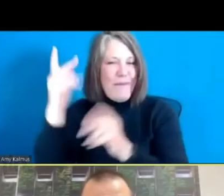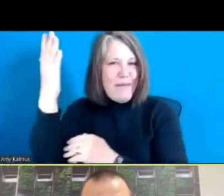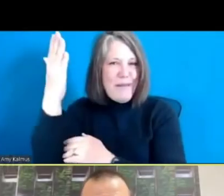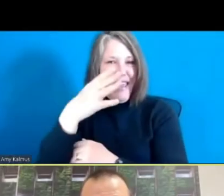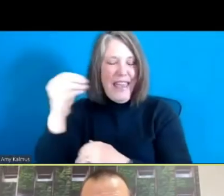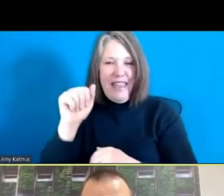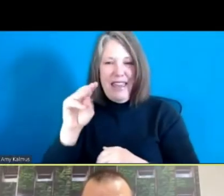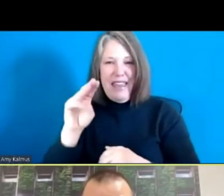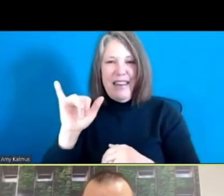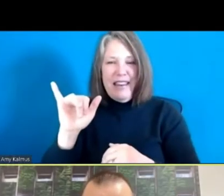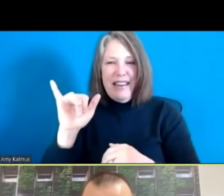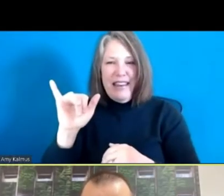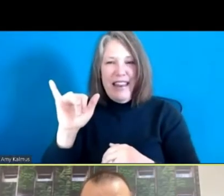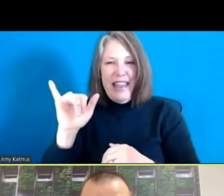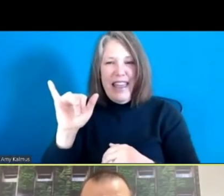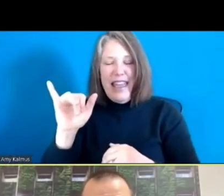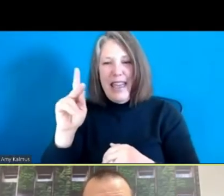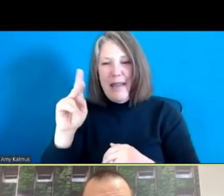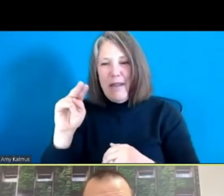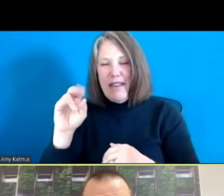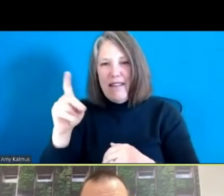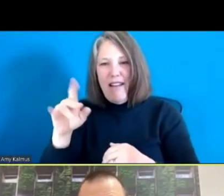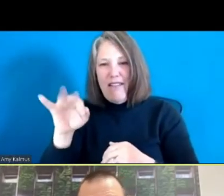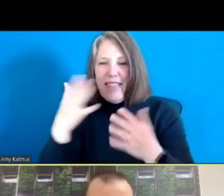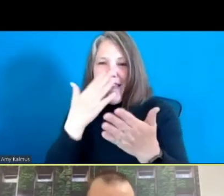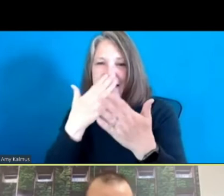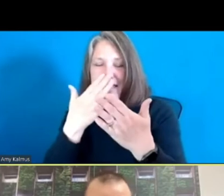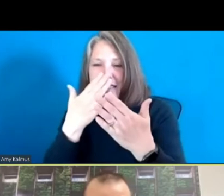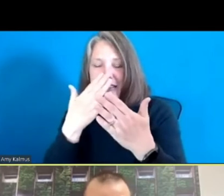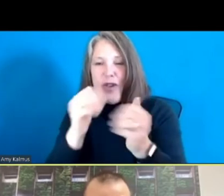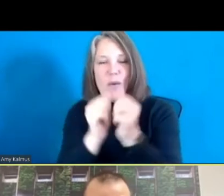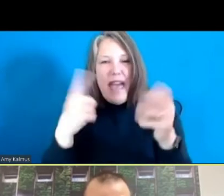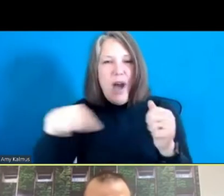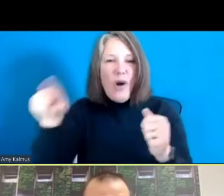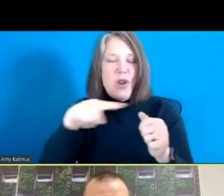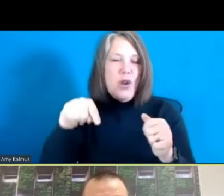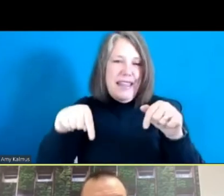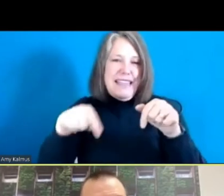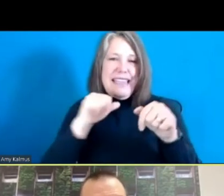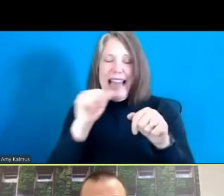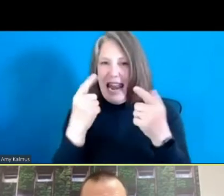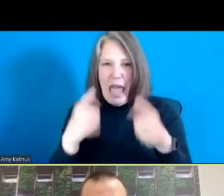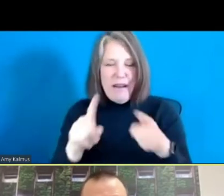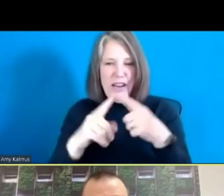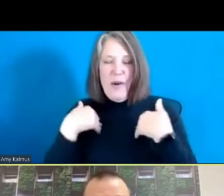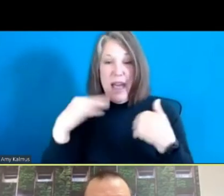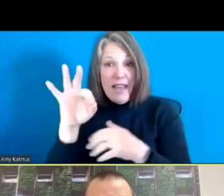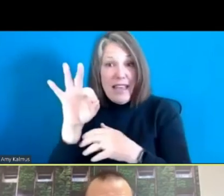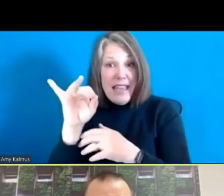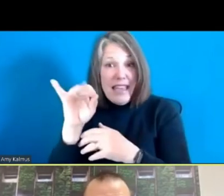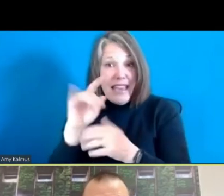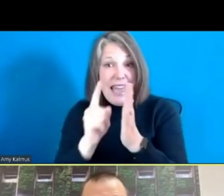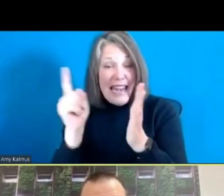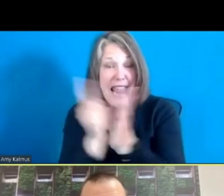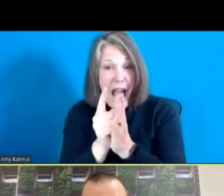Amy Knopf, Haoming Huang. Thank you very much. Without you, all this is not happening. Really, to have 90 hours of content over